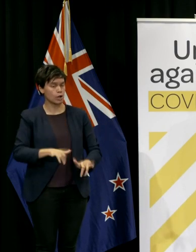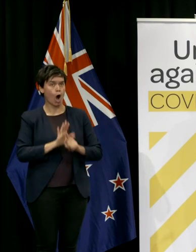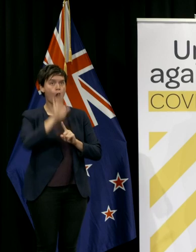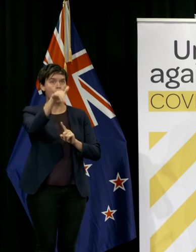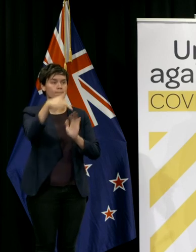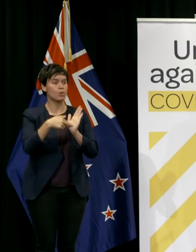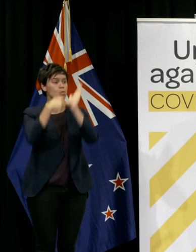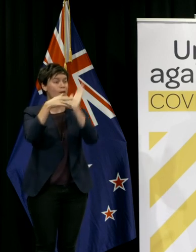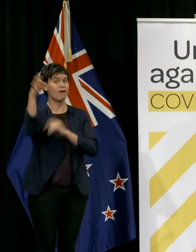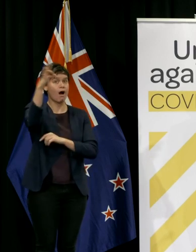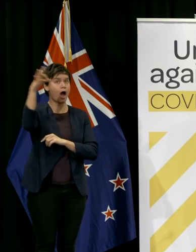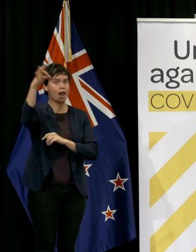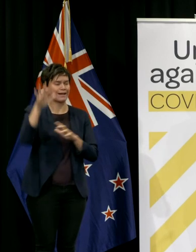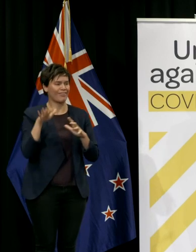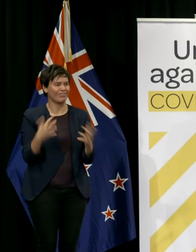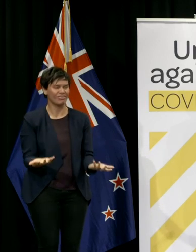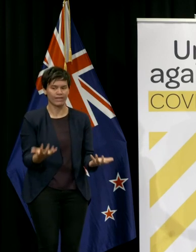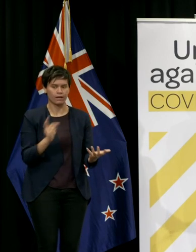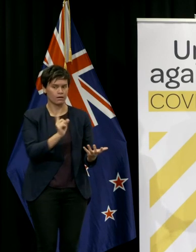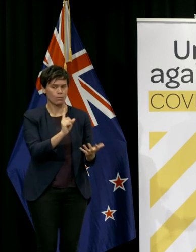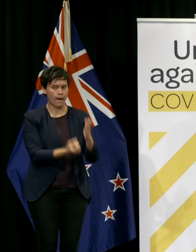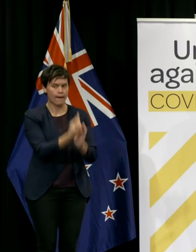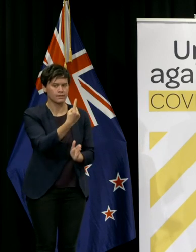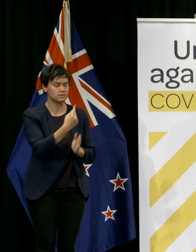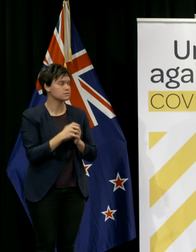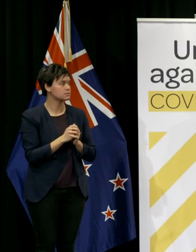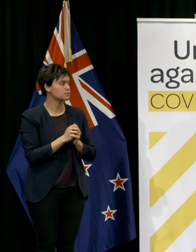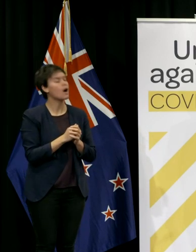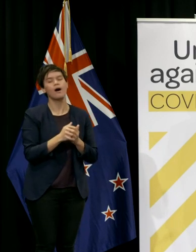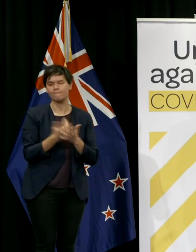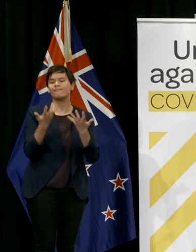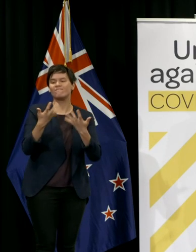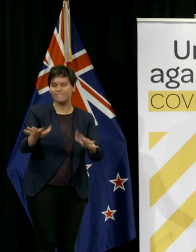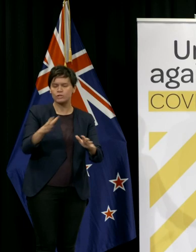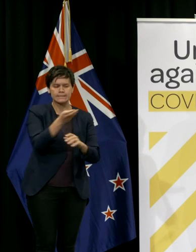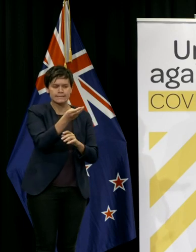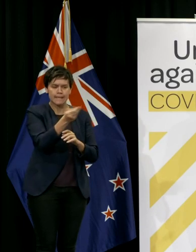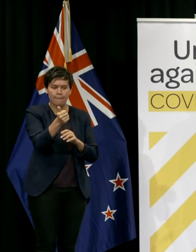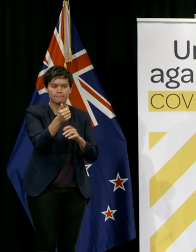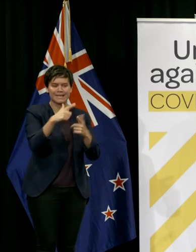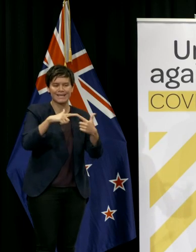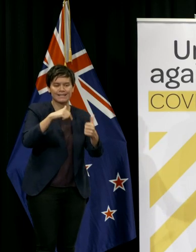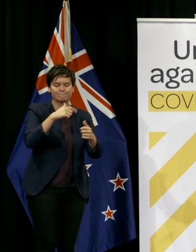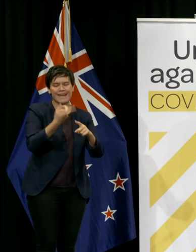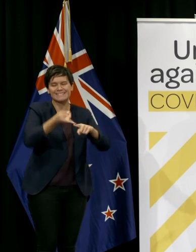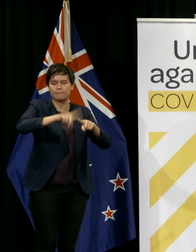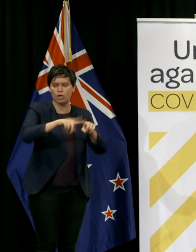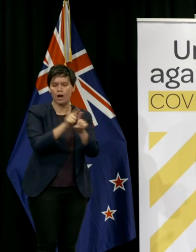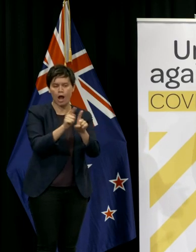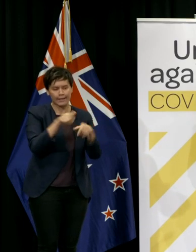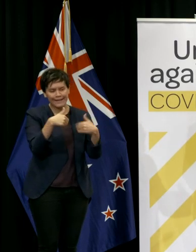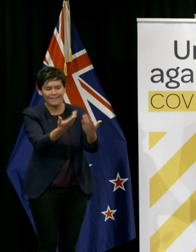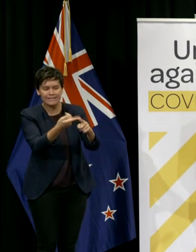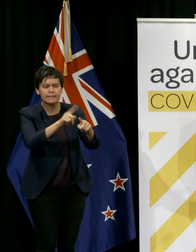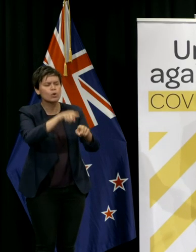That's why the extension's been given to allow that to happen. There's already been one extension I think I'll leave it at that. Will police be